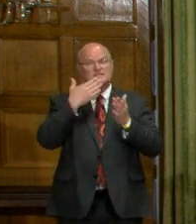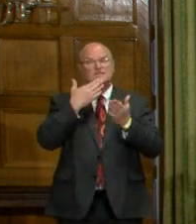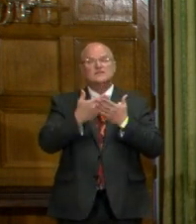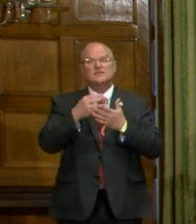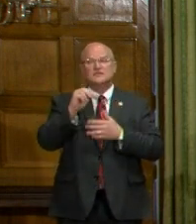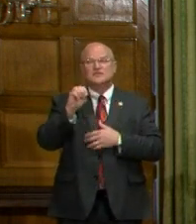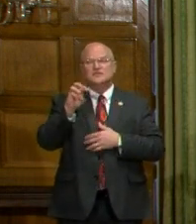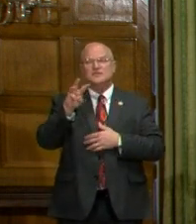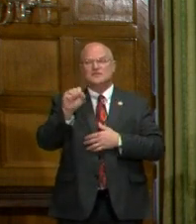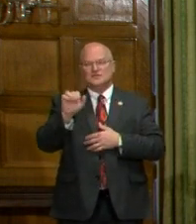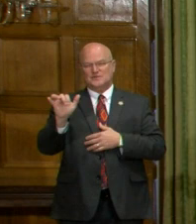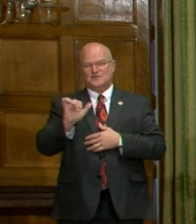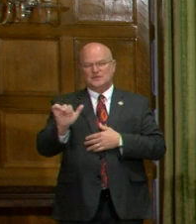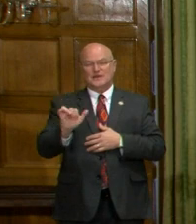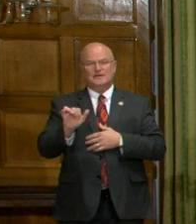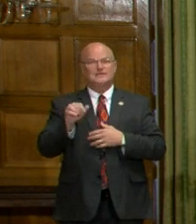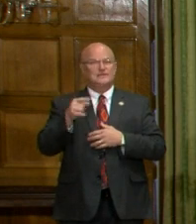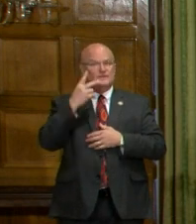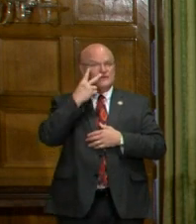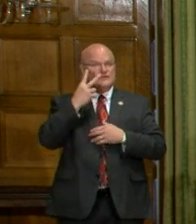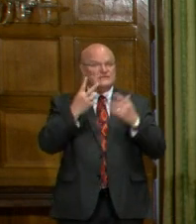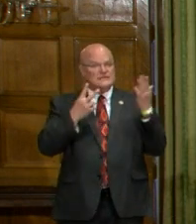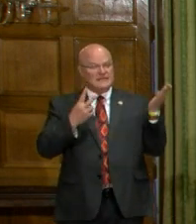as well. You can see that